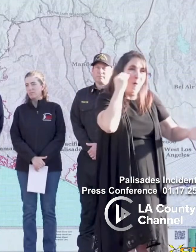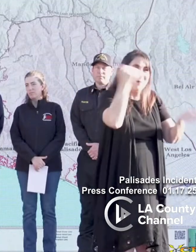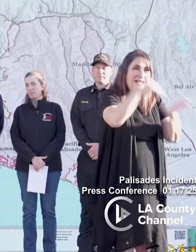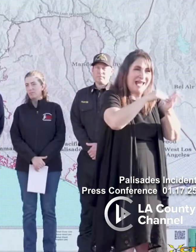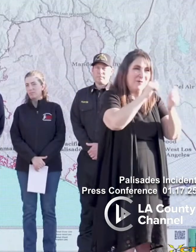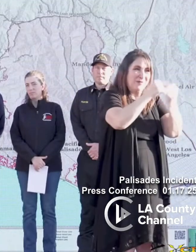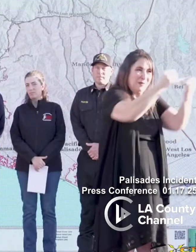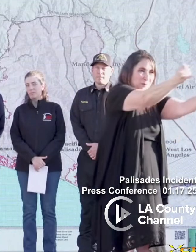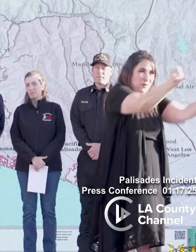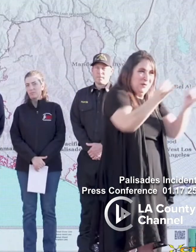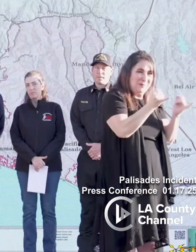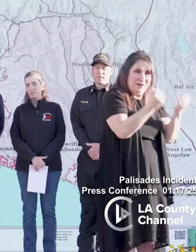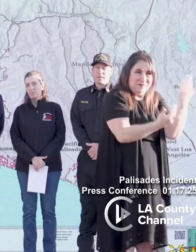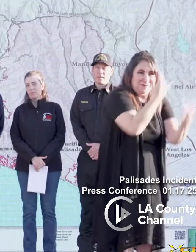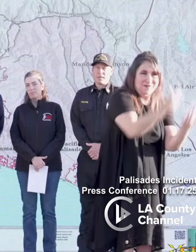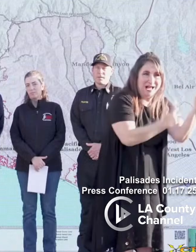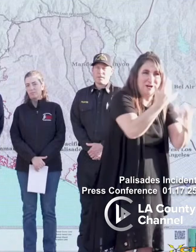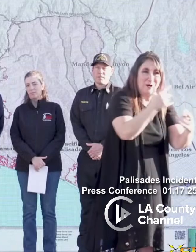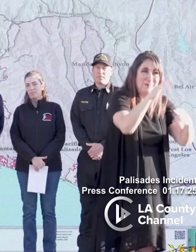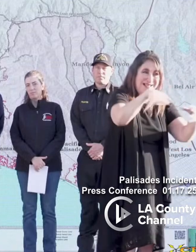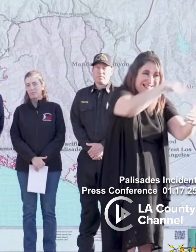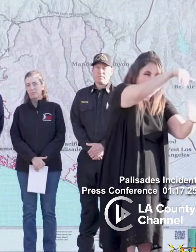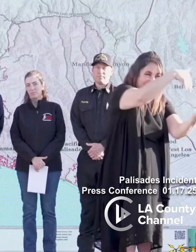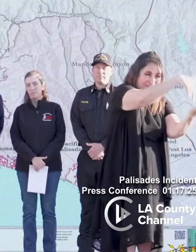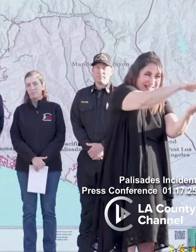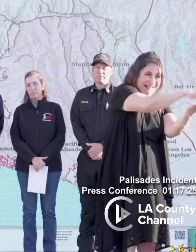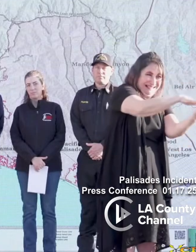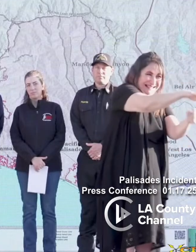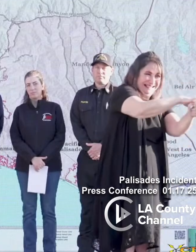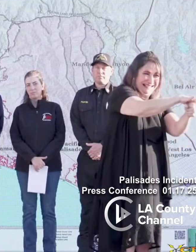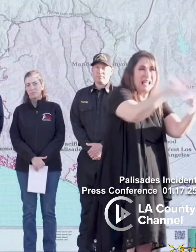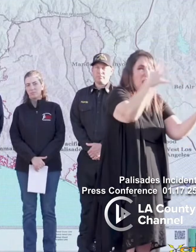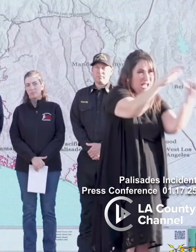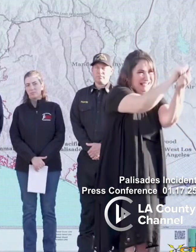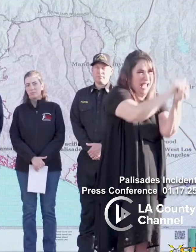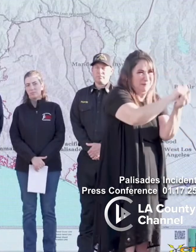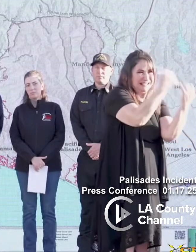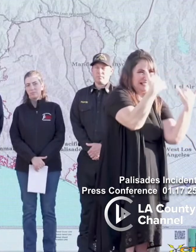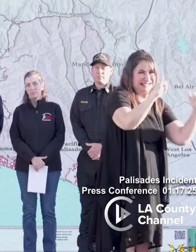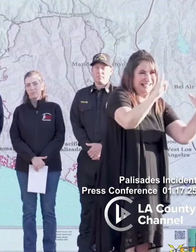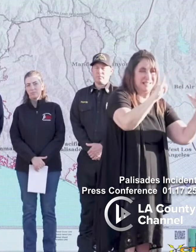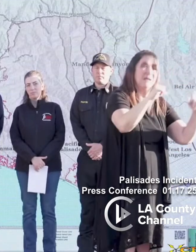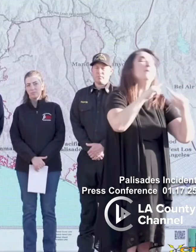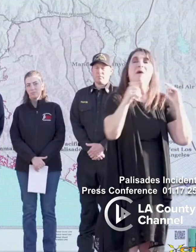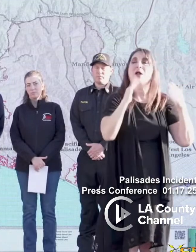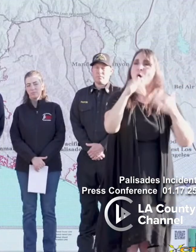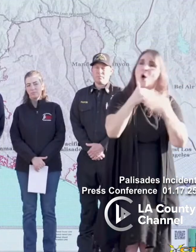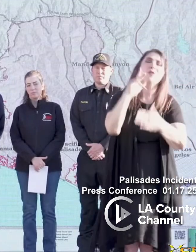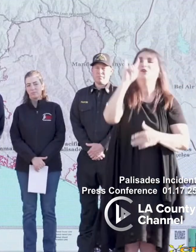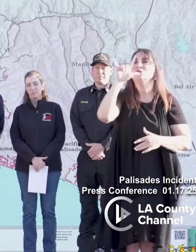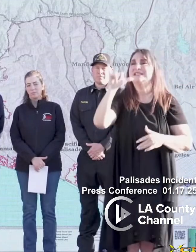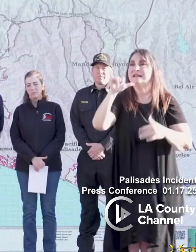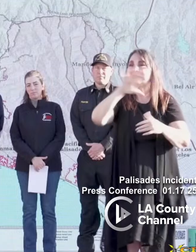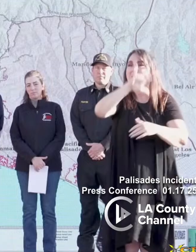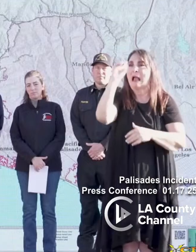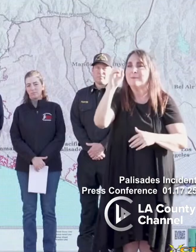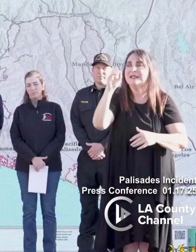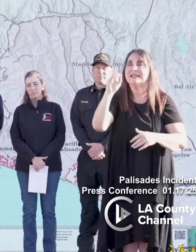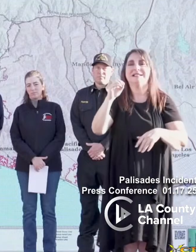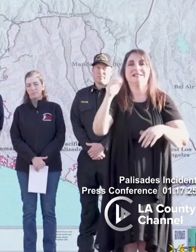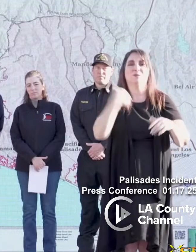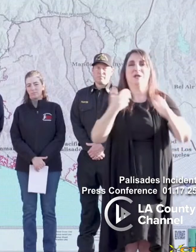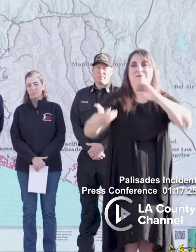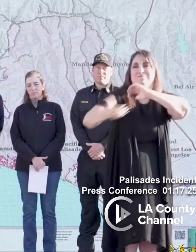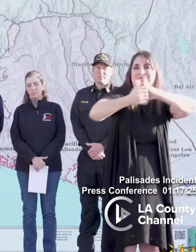The interior of the fire that's still left has a tremendous amount of damage, but we're partnering with all of our utility companies and all of the